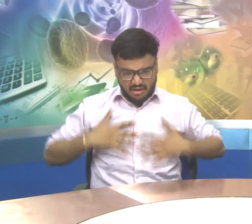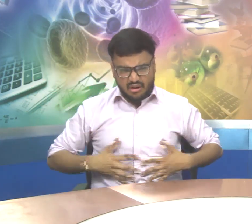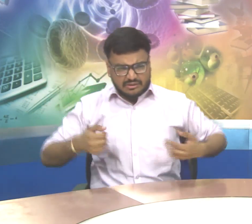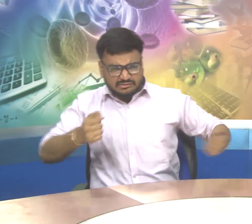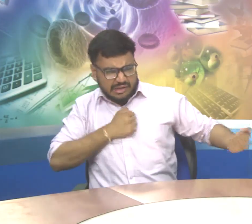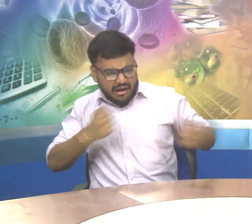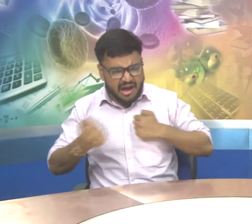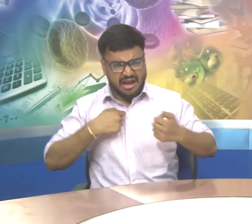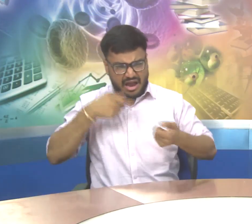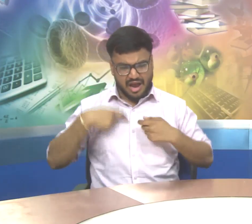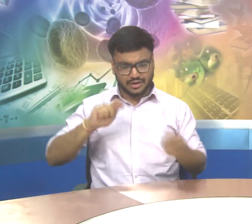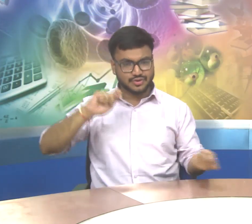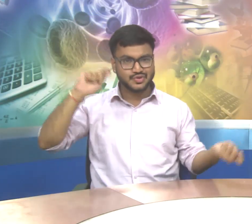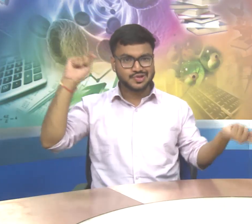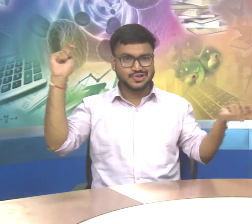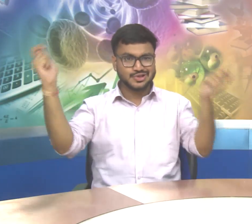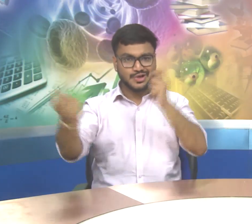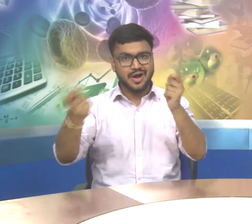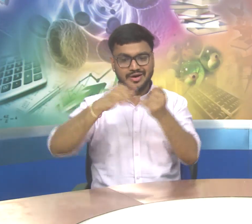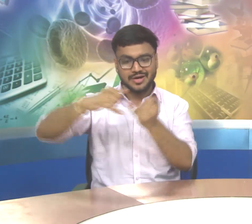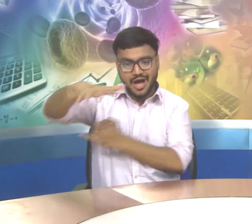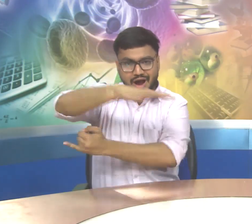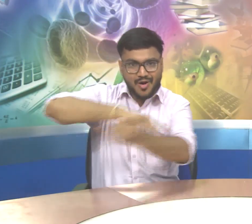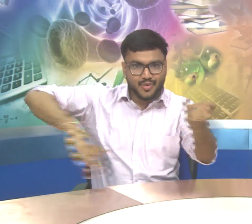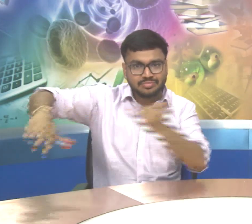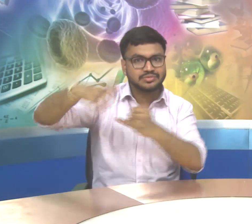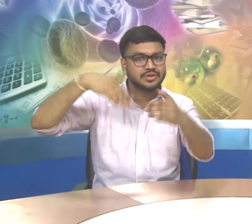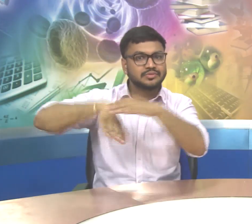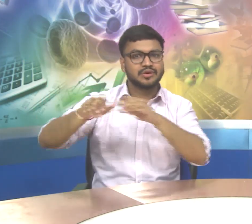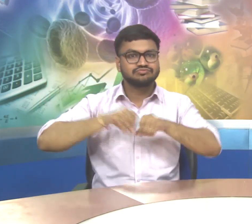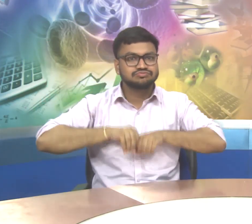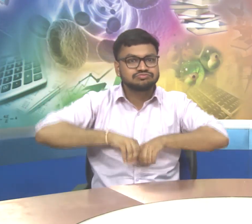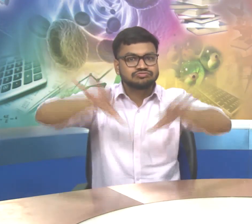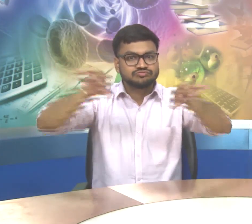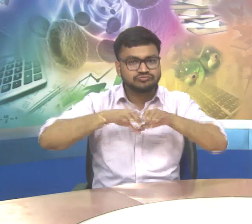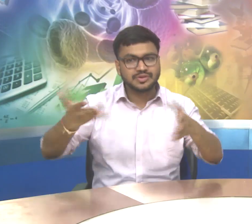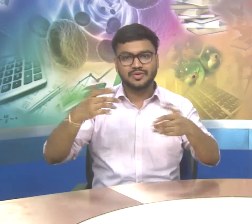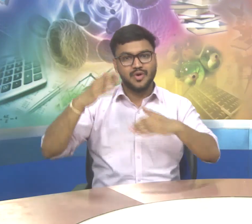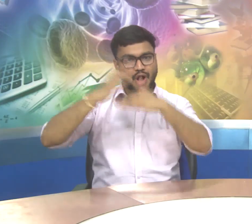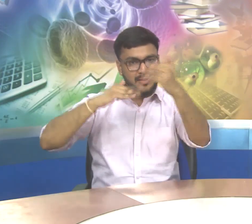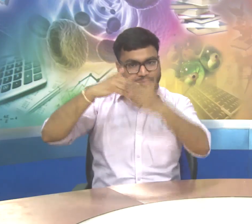Society is a group of people living together and interacting with each other.